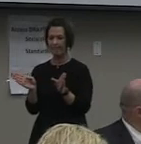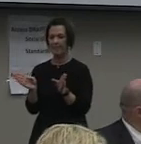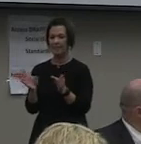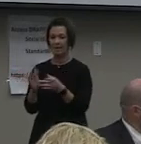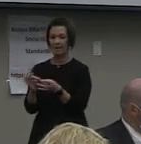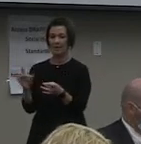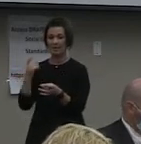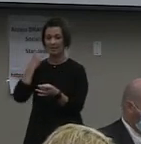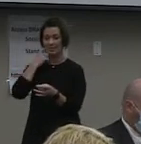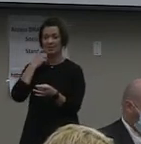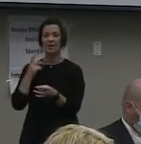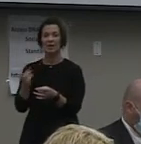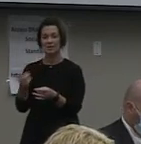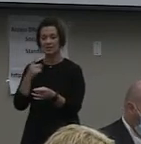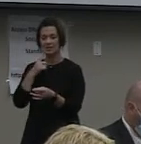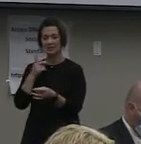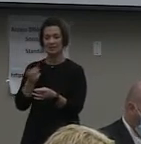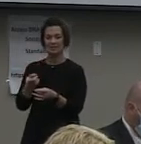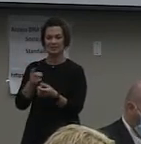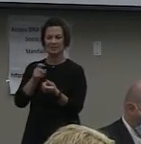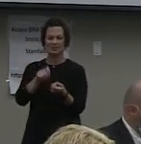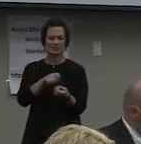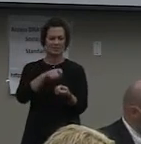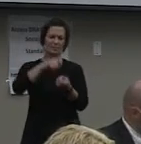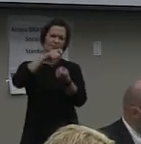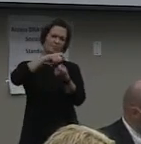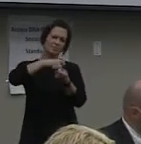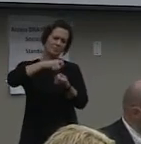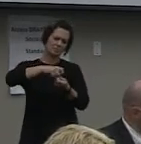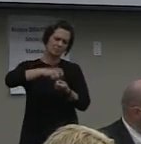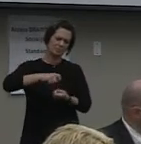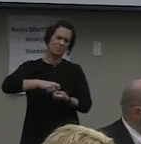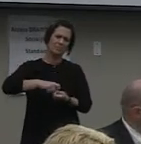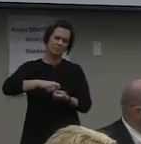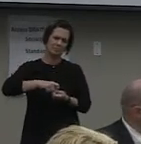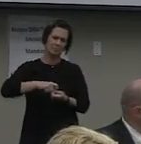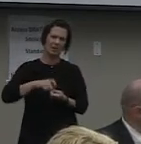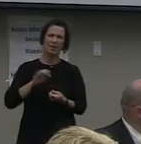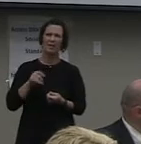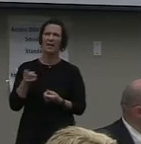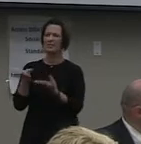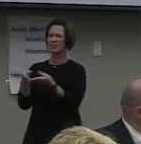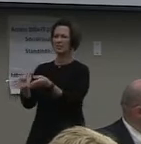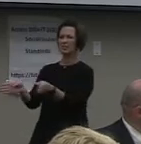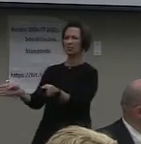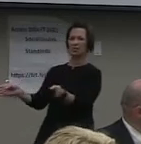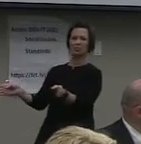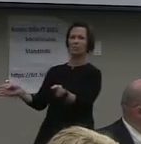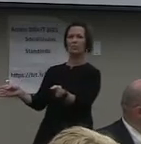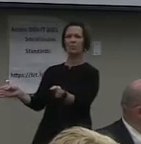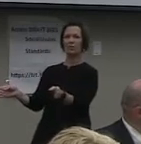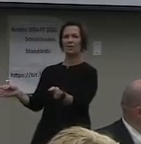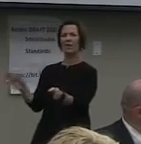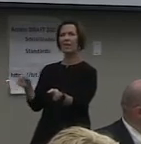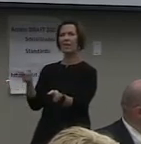specificity will be better than generalization, because I think generalization leaves open